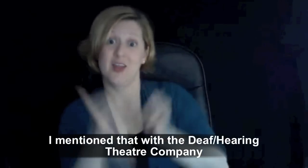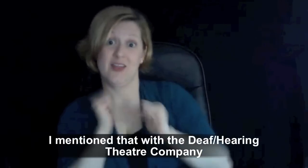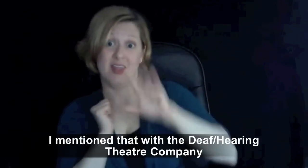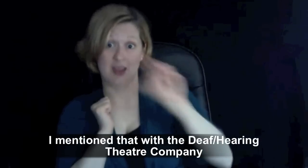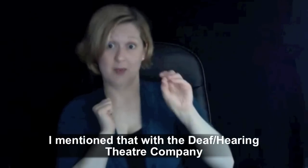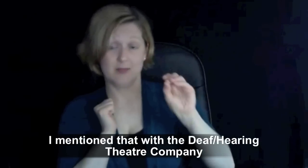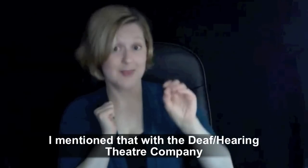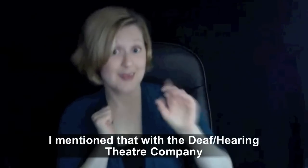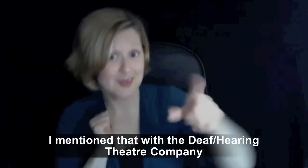Hearing Theater Company,